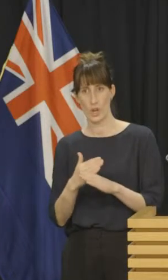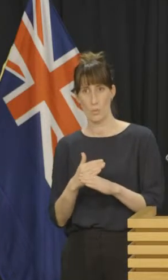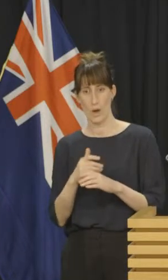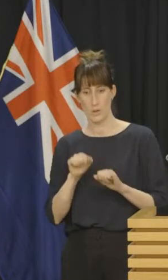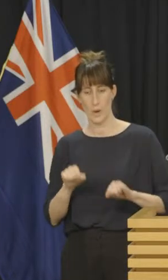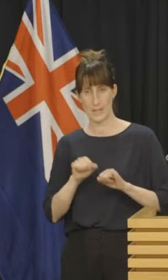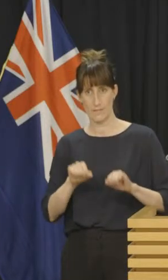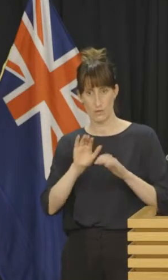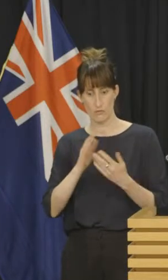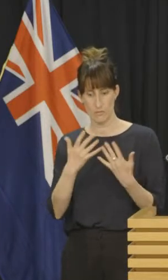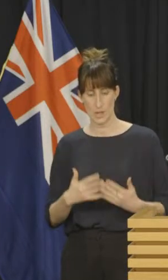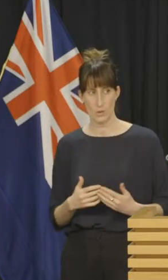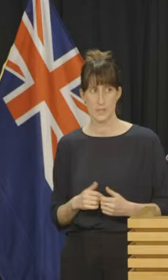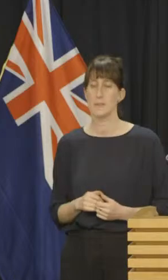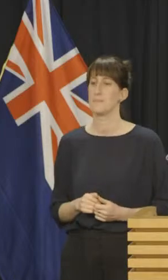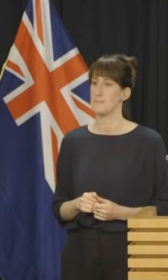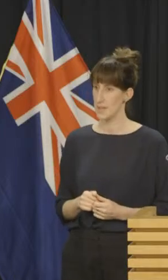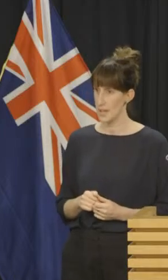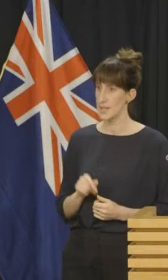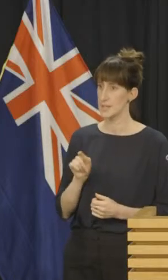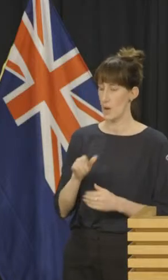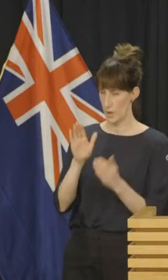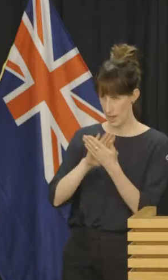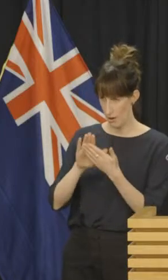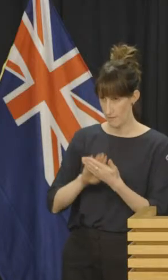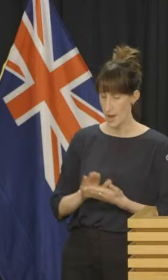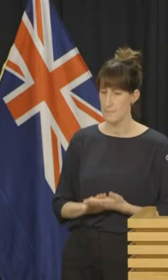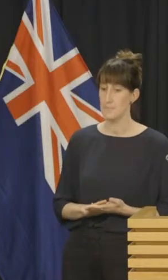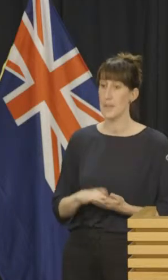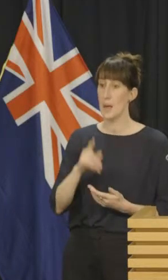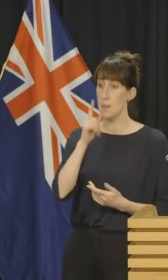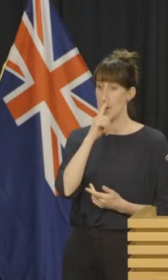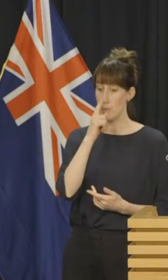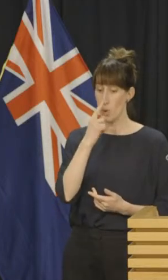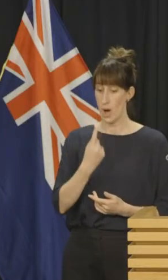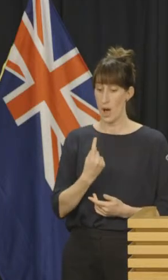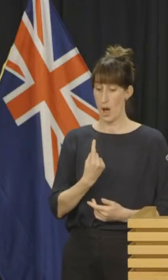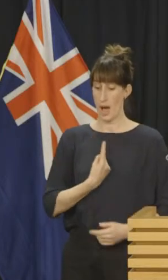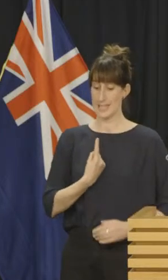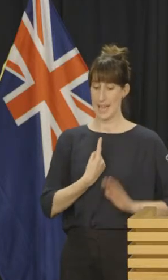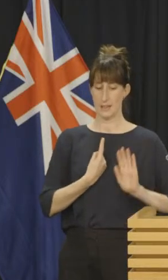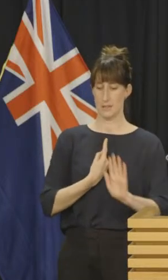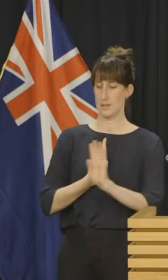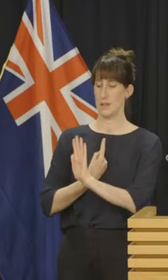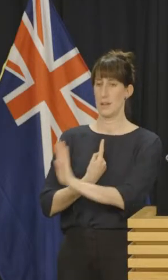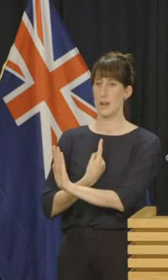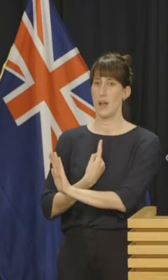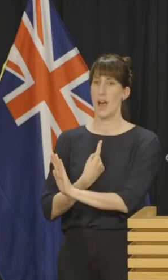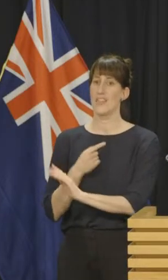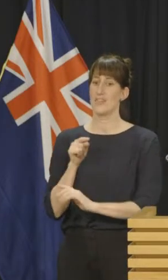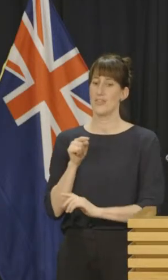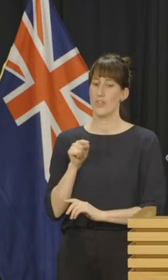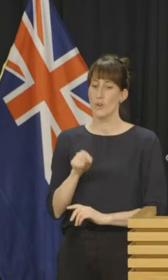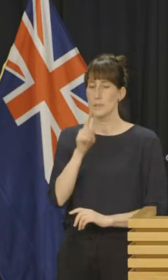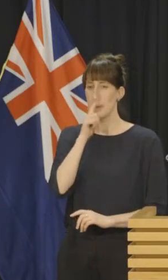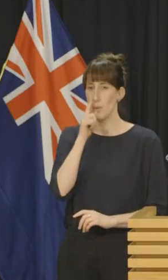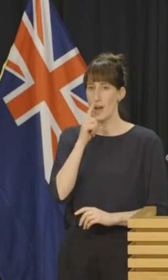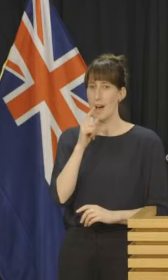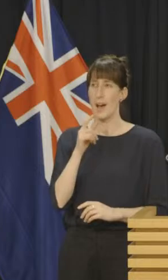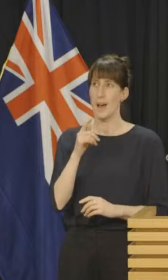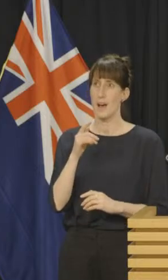only people who have had to self-isolate are those who are, and it's a very small proportion who are in that high index of suspicion who fulfil those